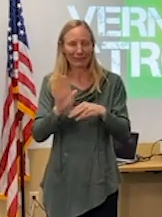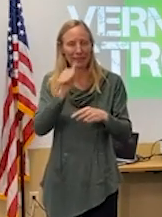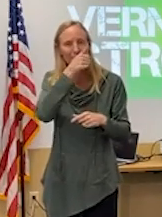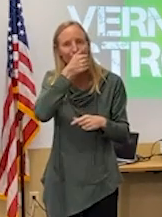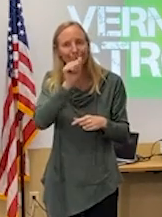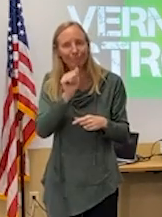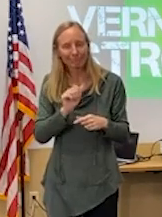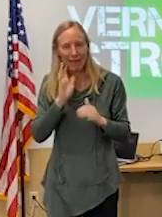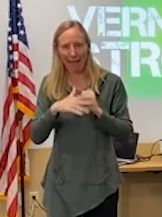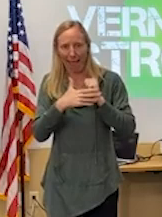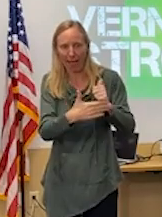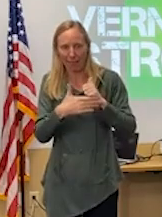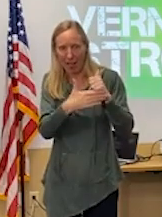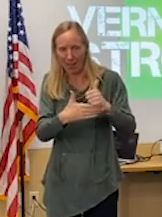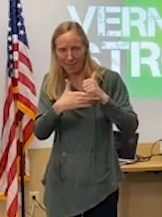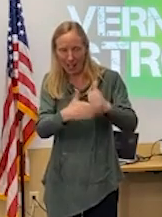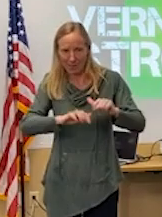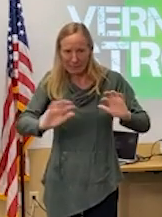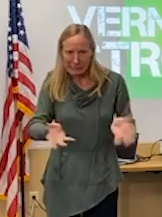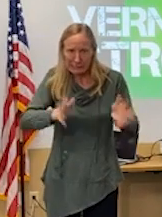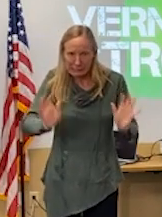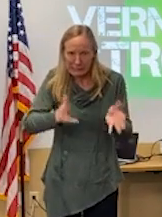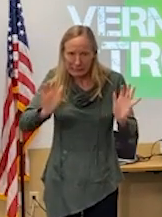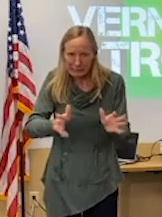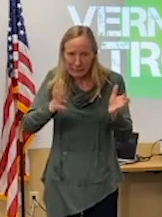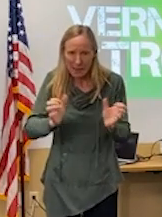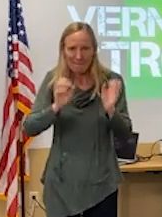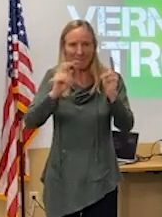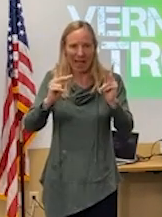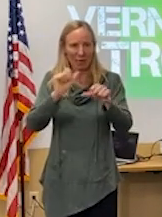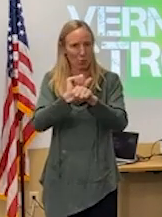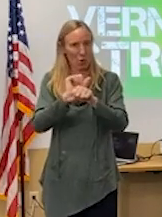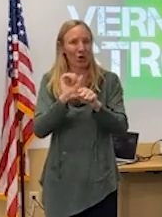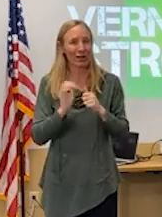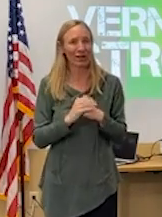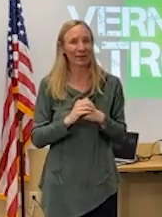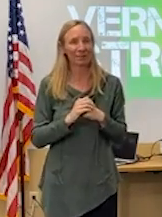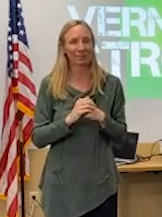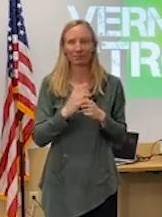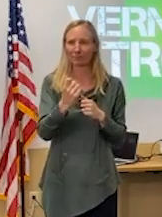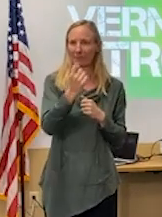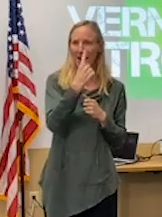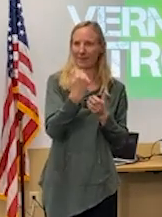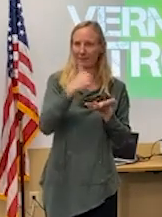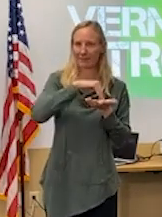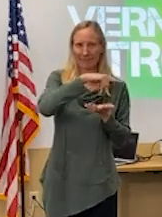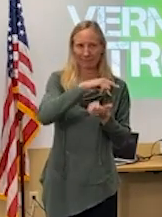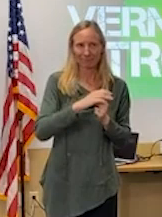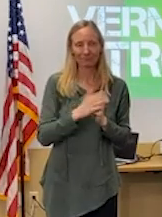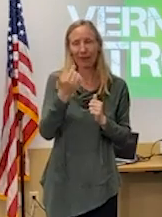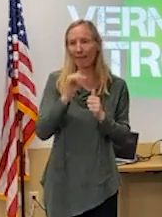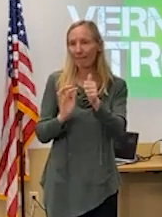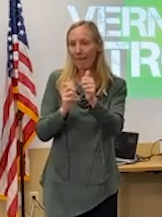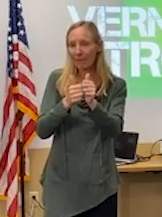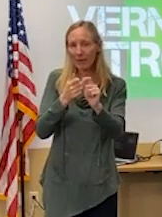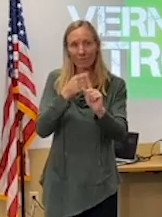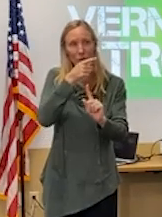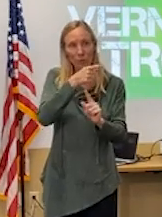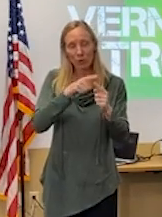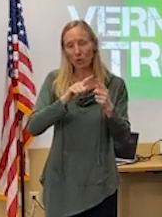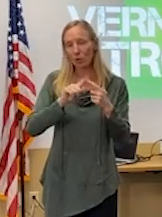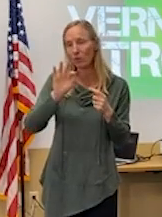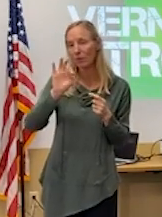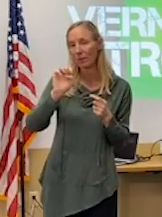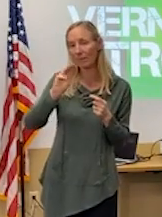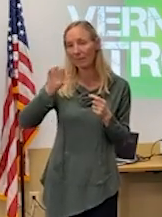them, give them some certainty, trying to get them back on their feet. Any update from you or FEMA